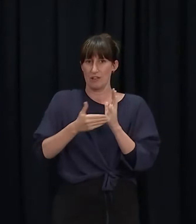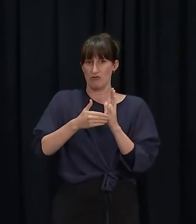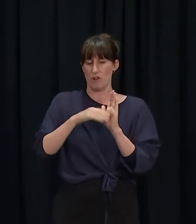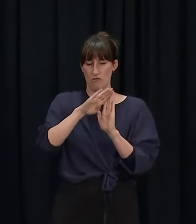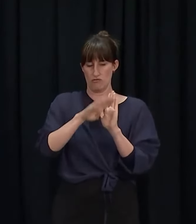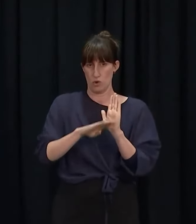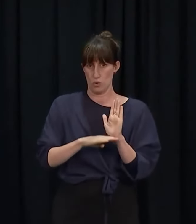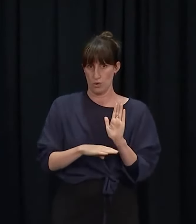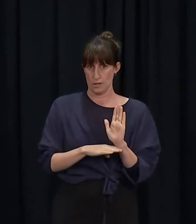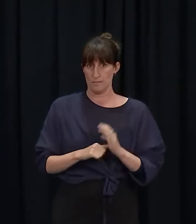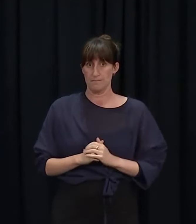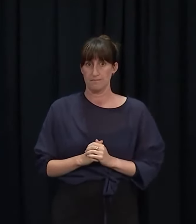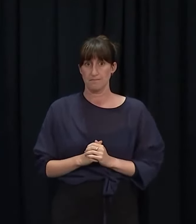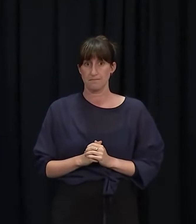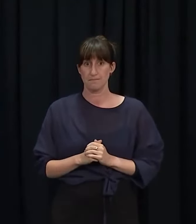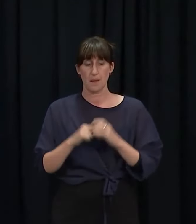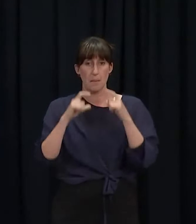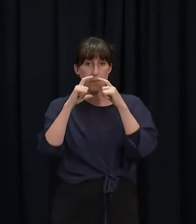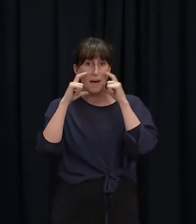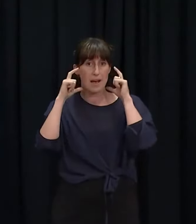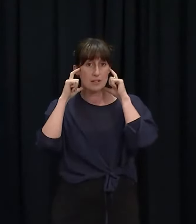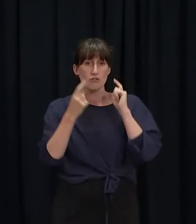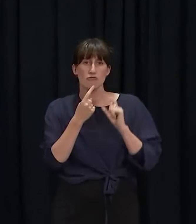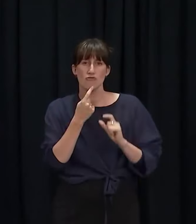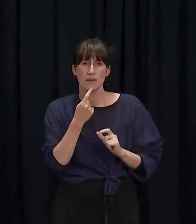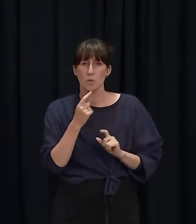following changes to mask-wearing at red.